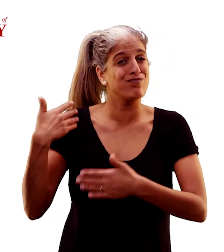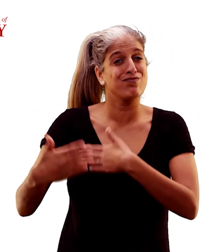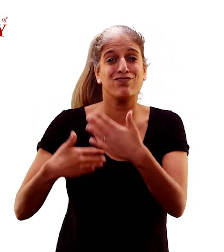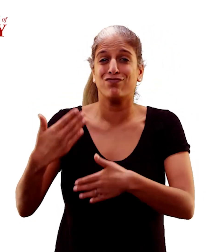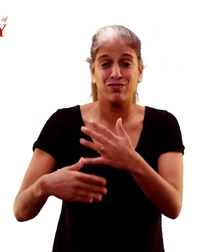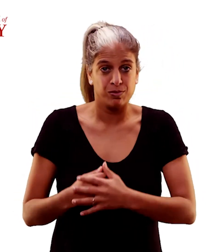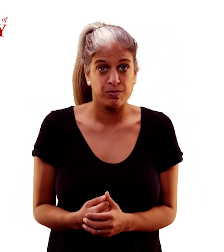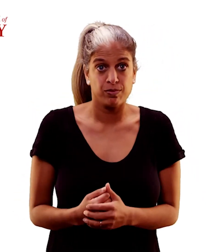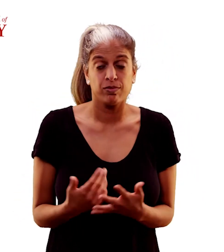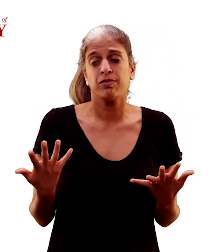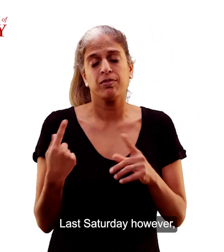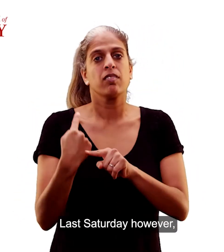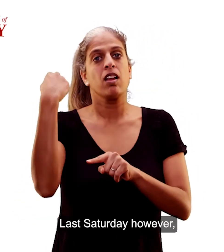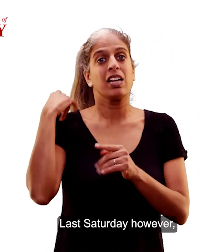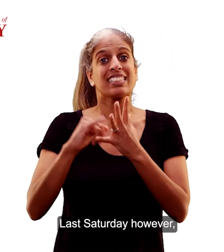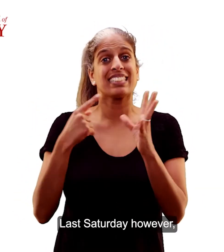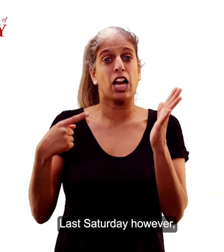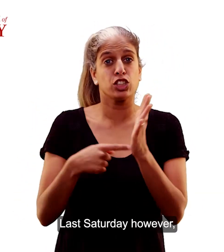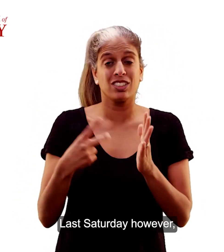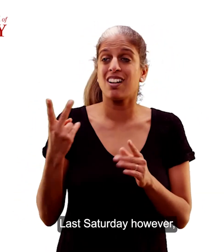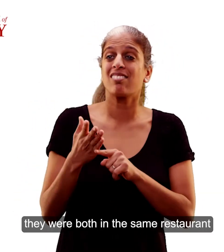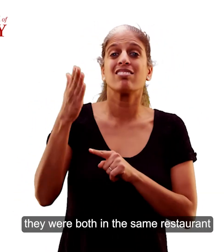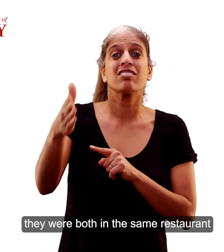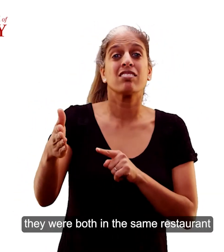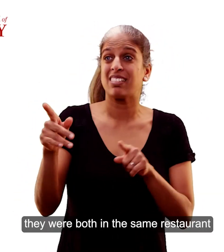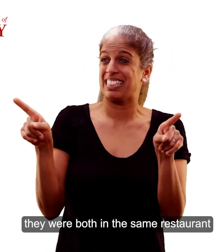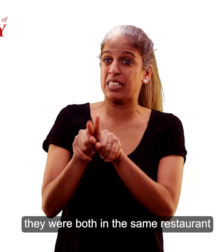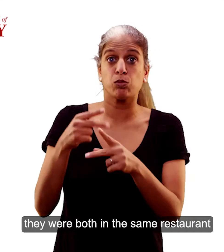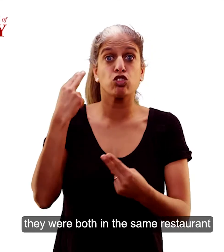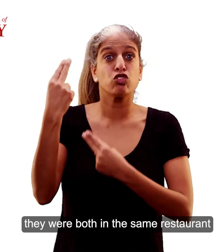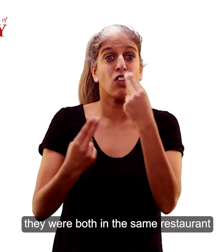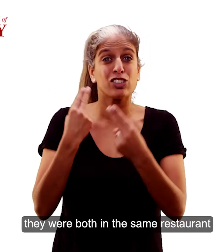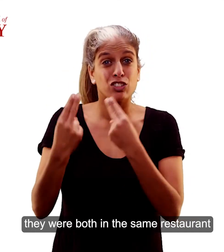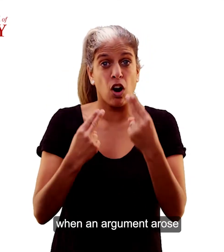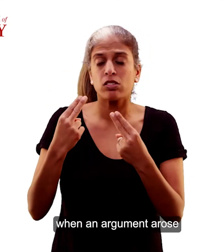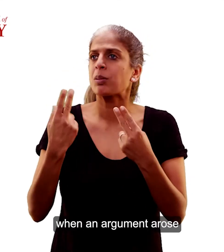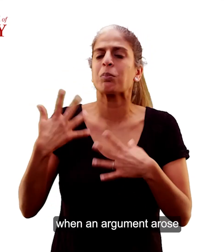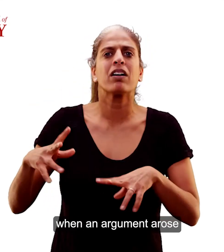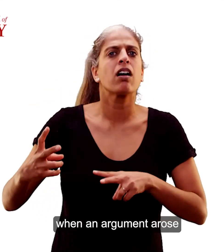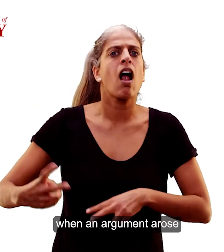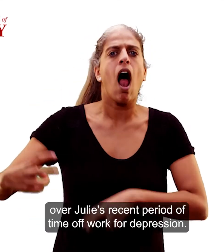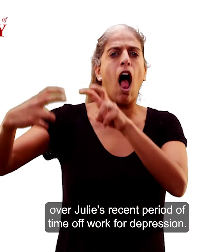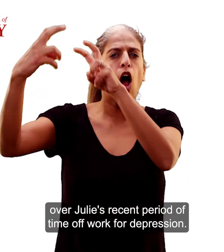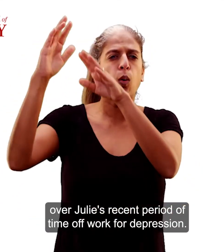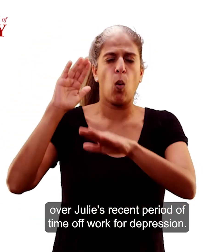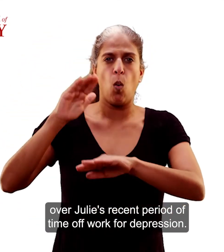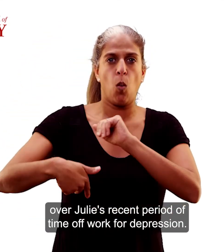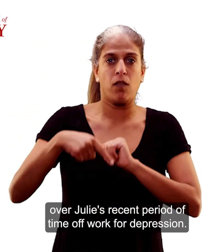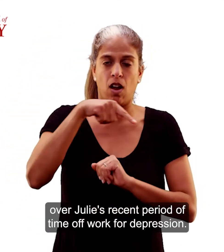Last Saturday, however, they were both in the same restaurant when an argument arose over Julie's recent period